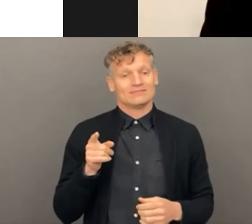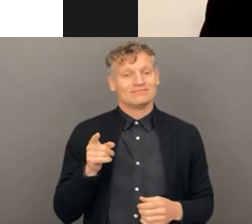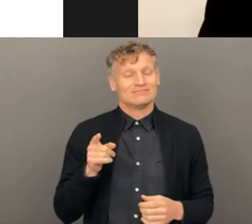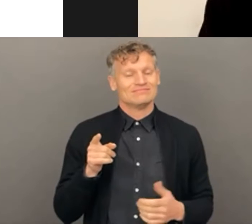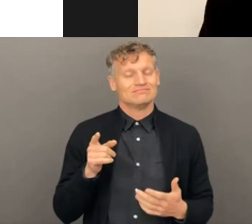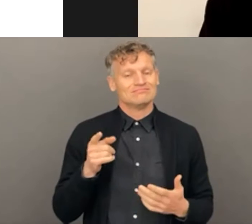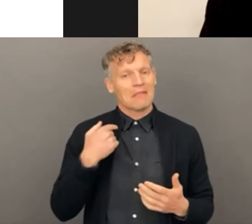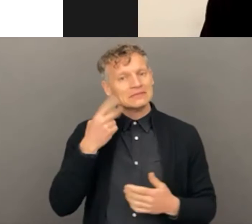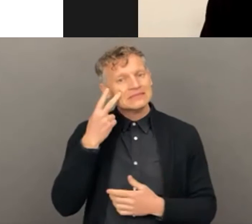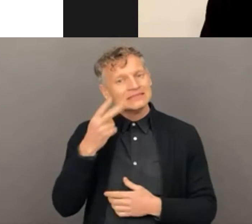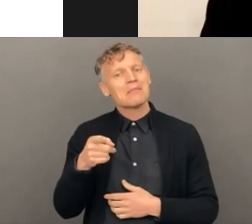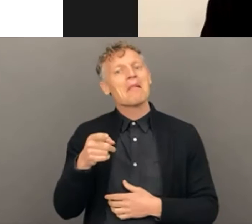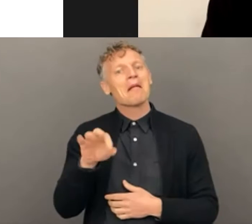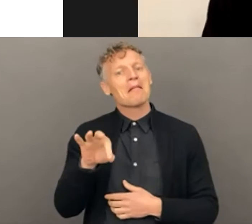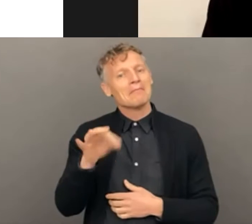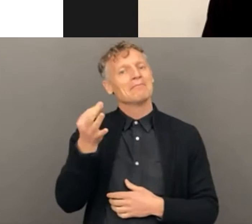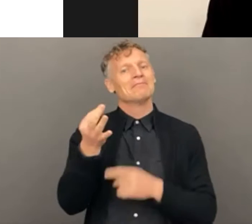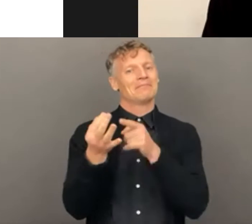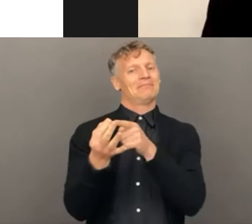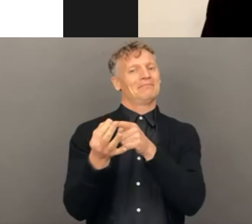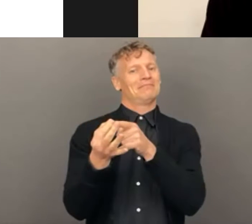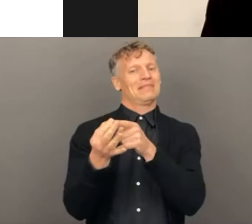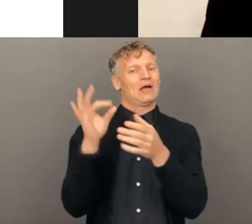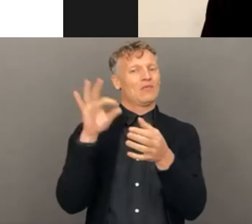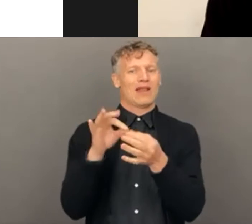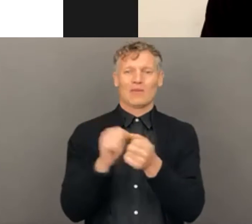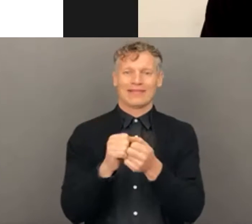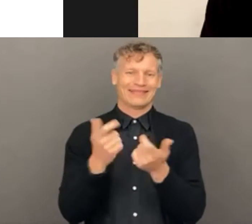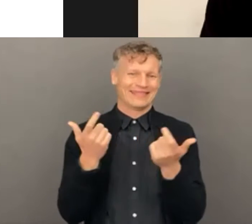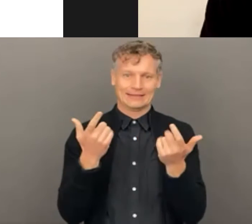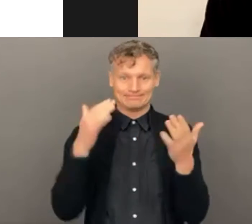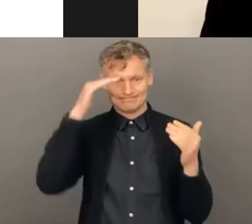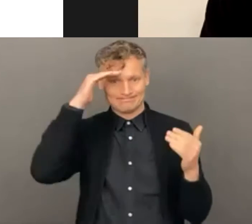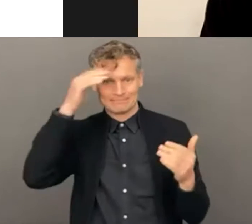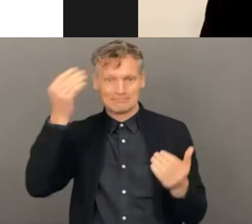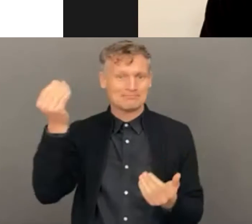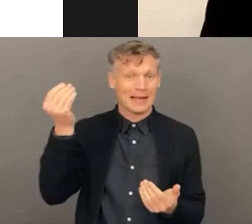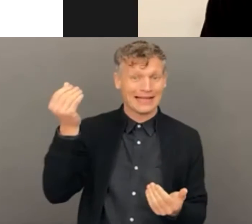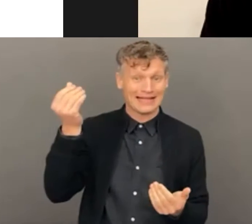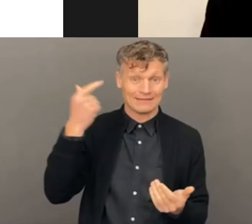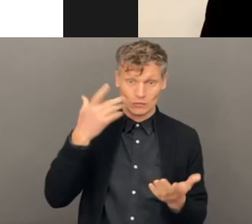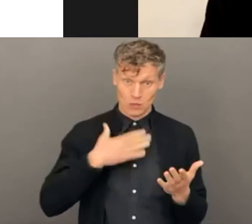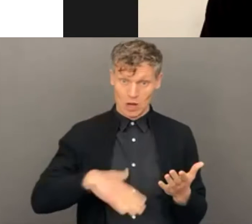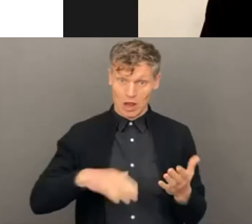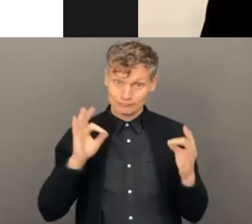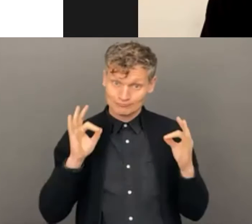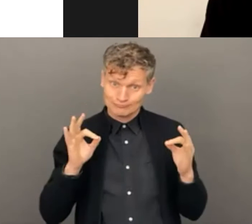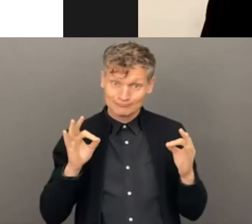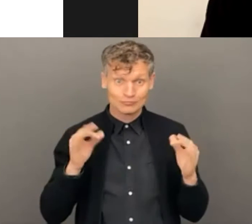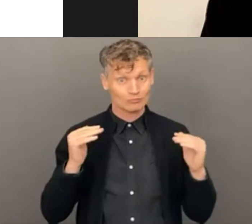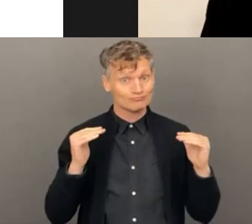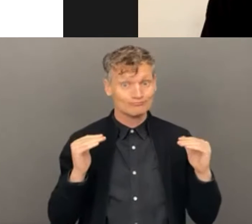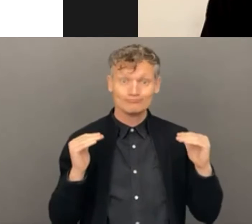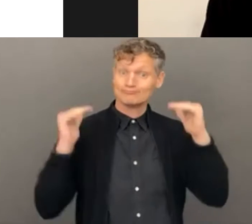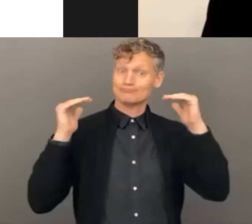this morning is the question of resources, because if we want to move from the status quo,